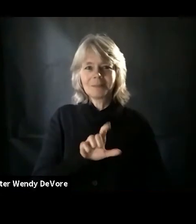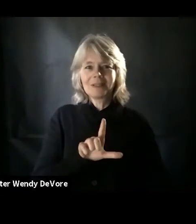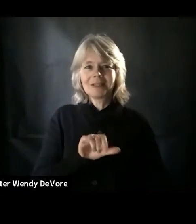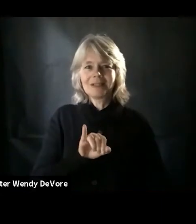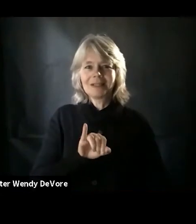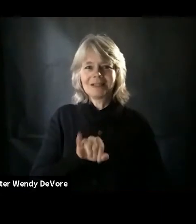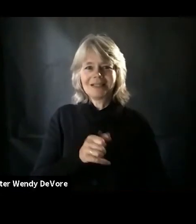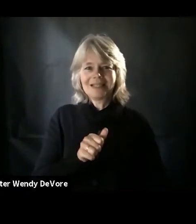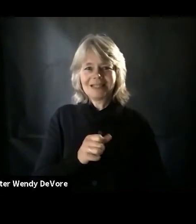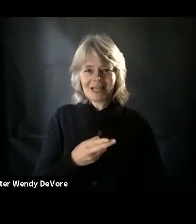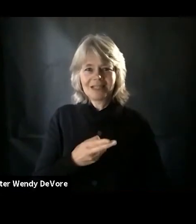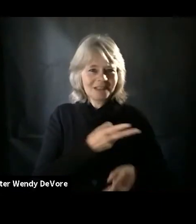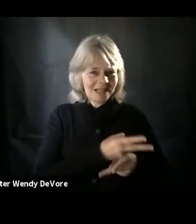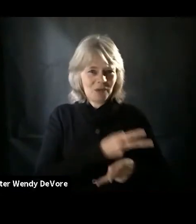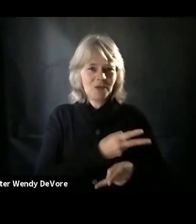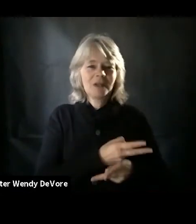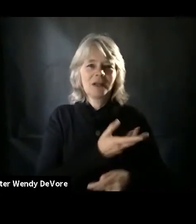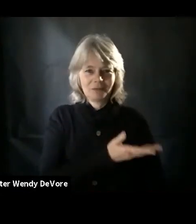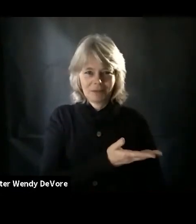and she cared for him.